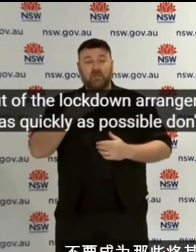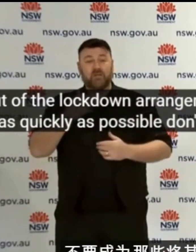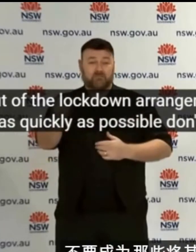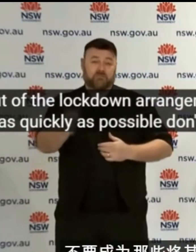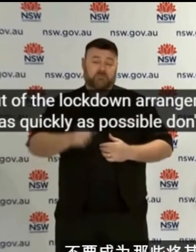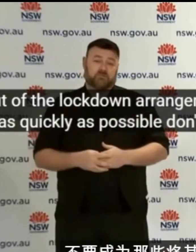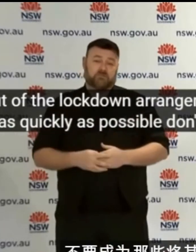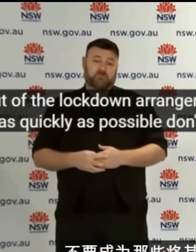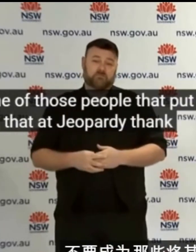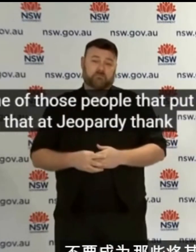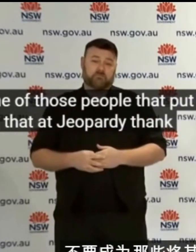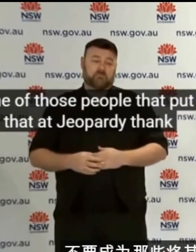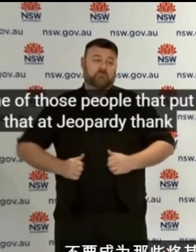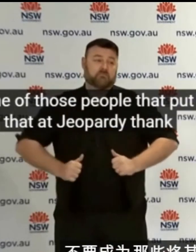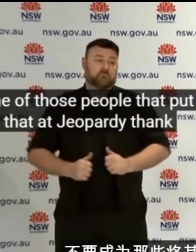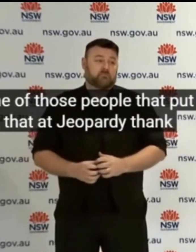jeopardy. Thank you.